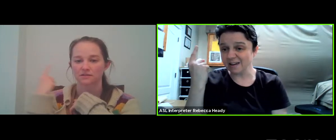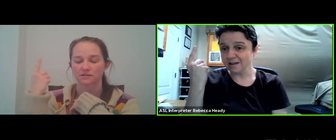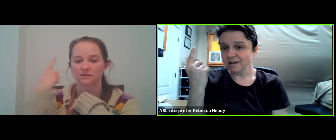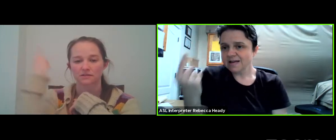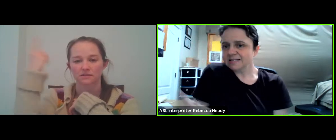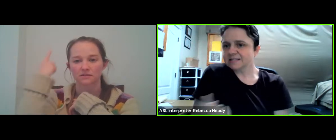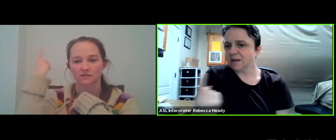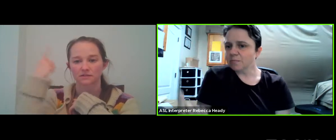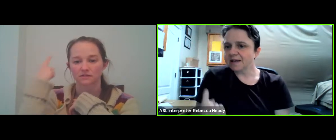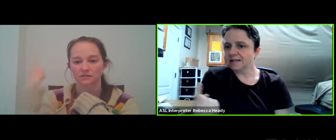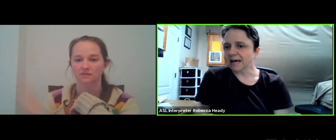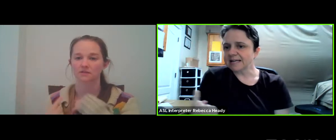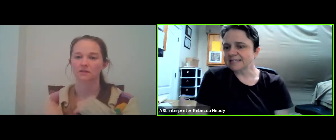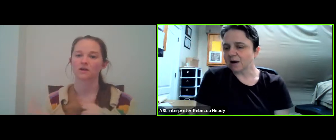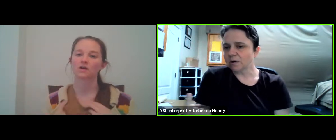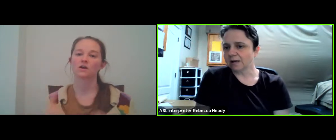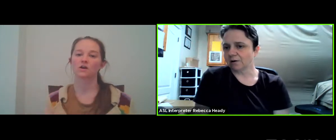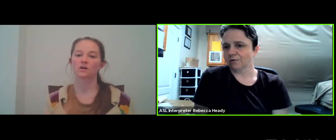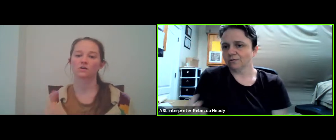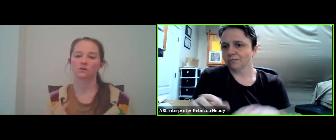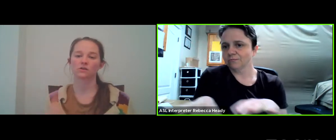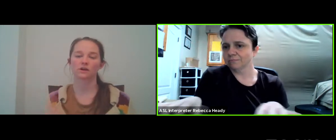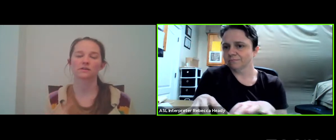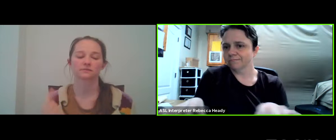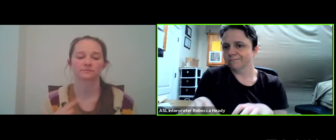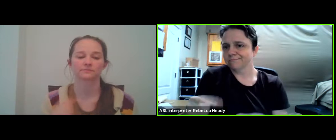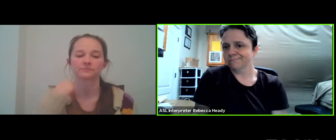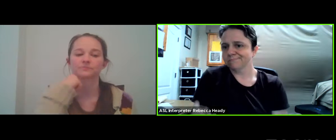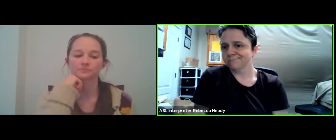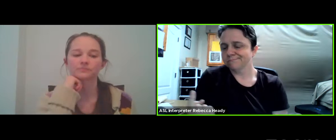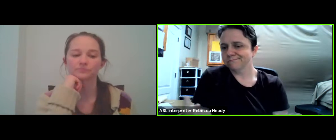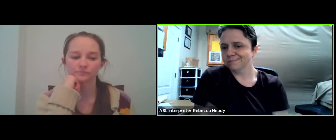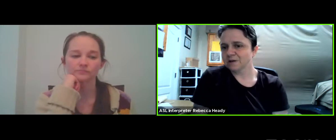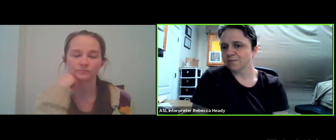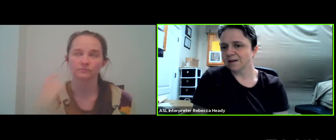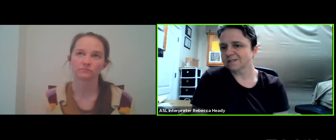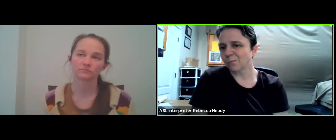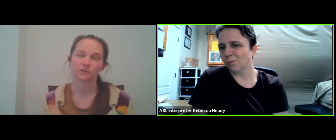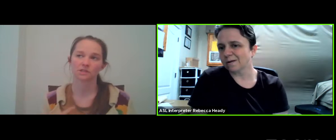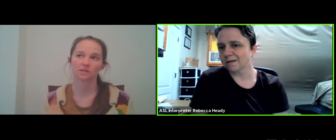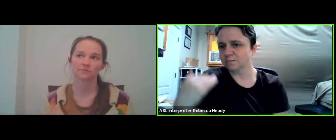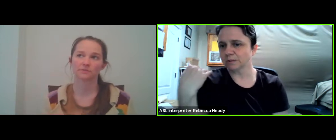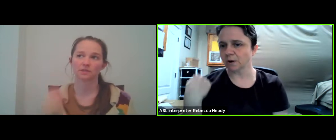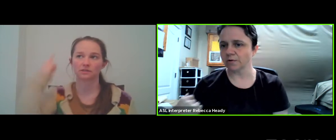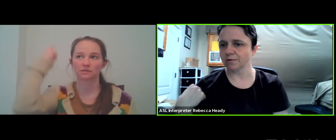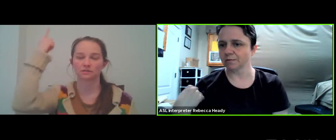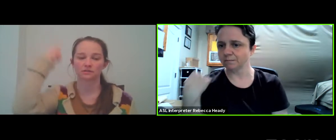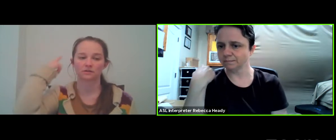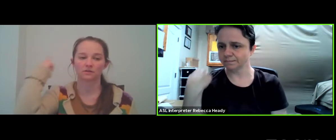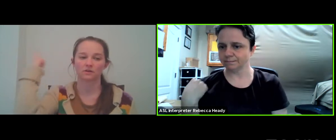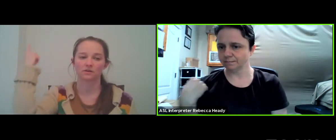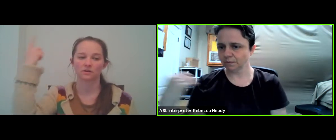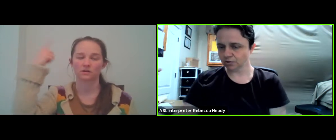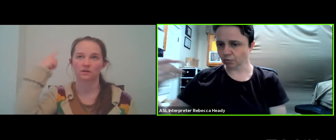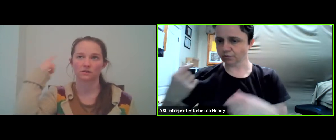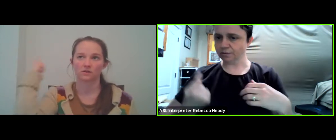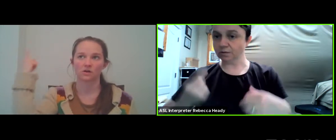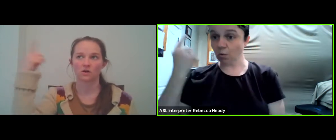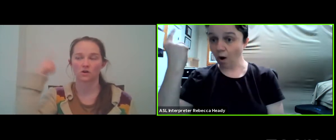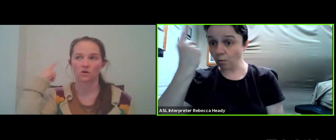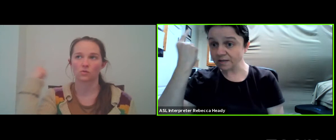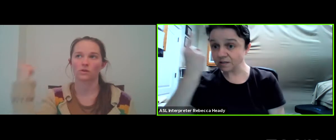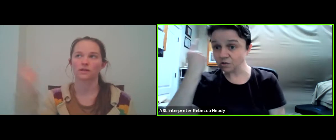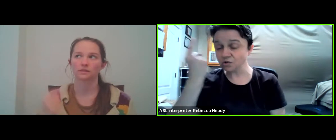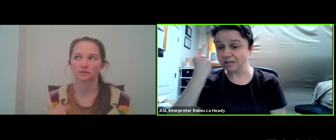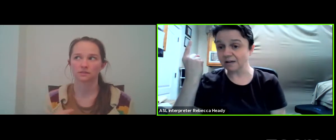by your head. Something is kind of down. Oh, okay. Something, someone, it's below your